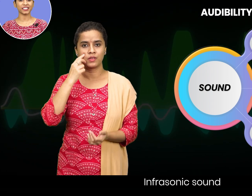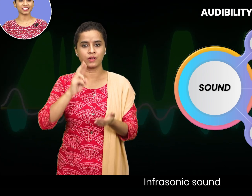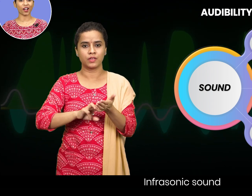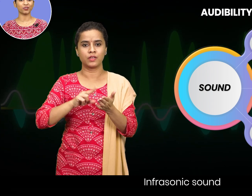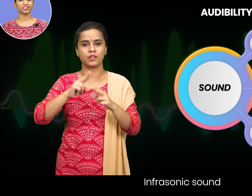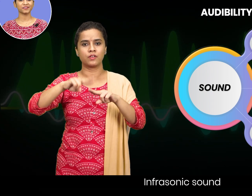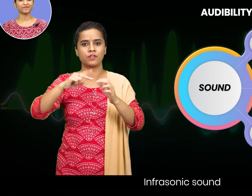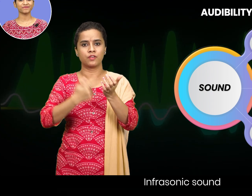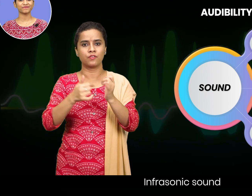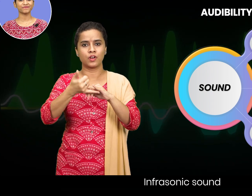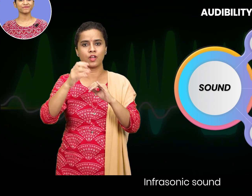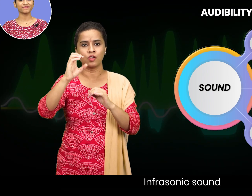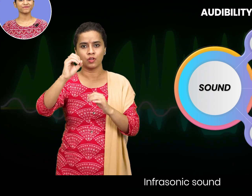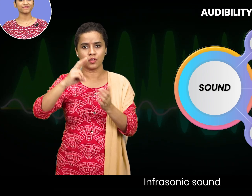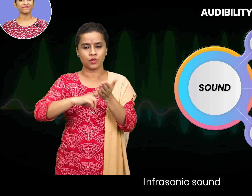infrasonic sound,